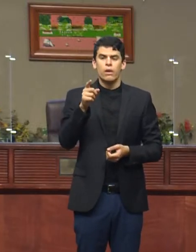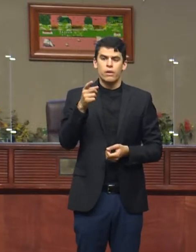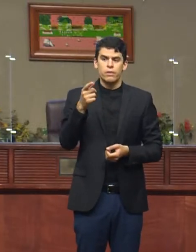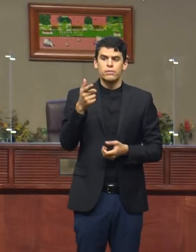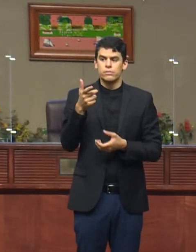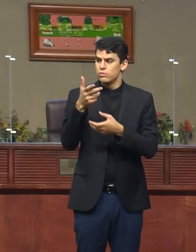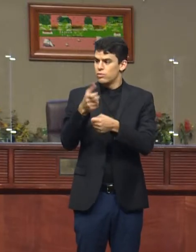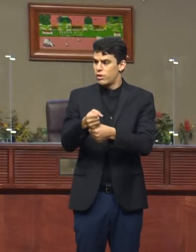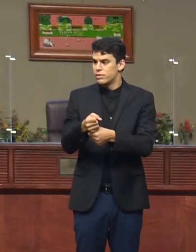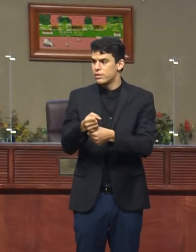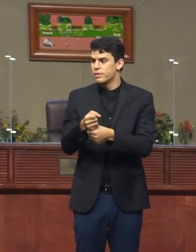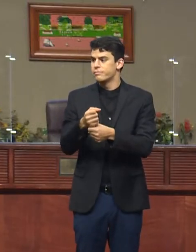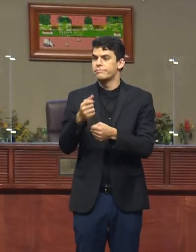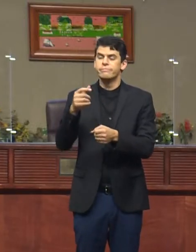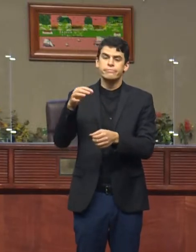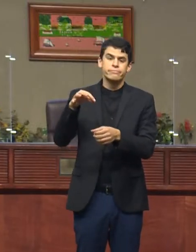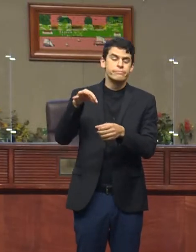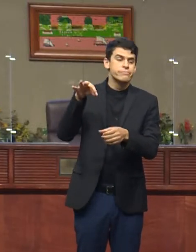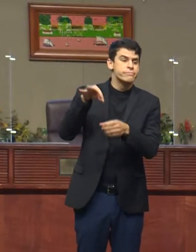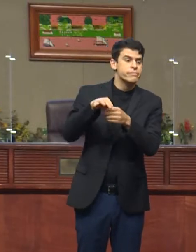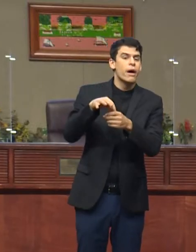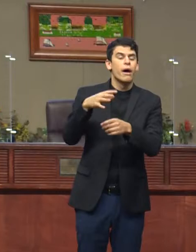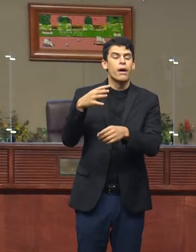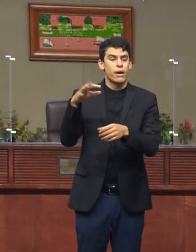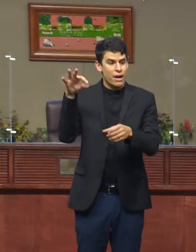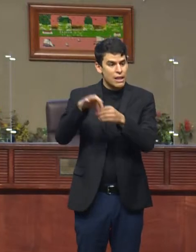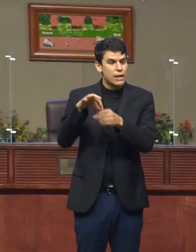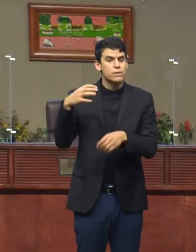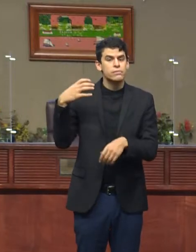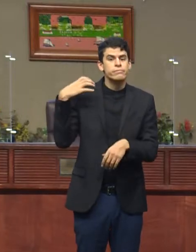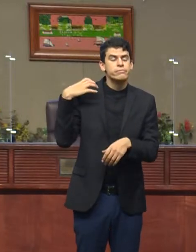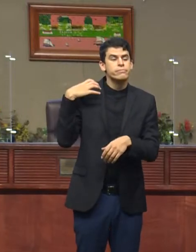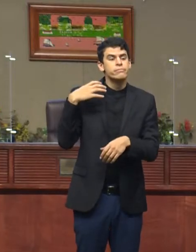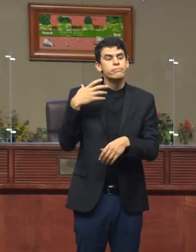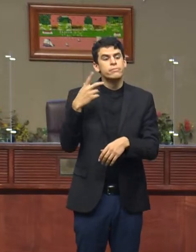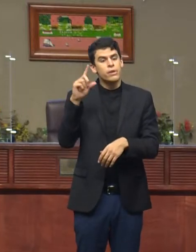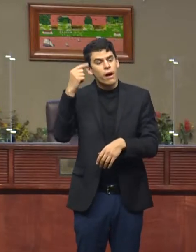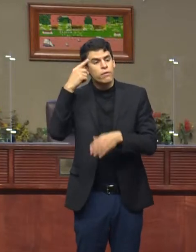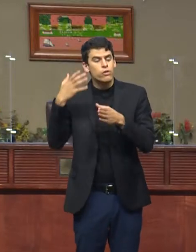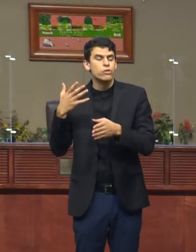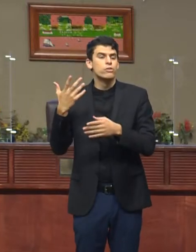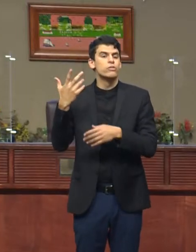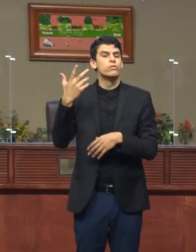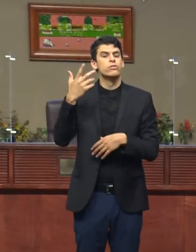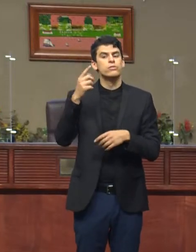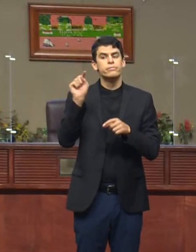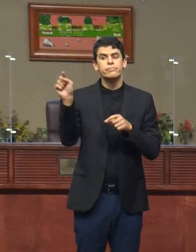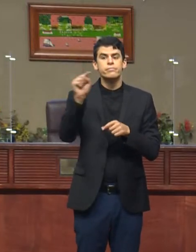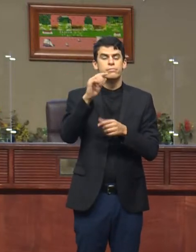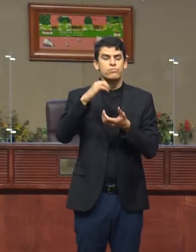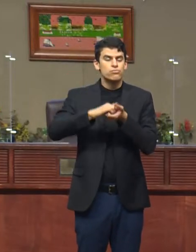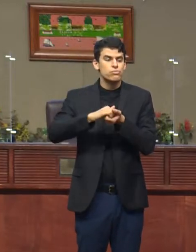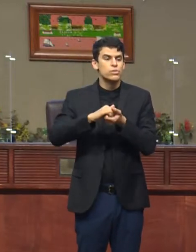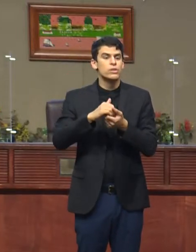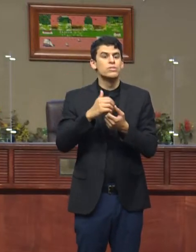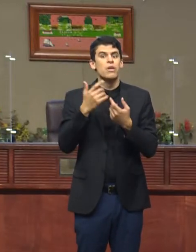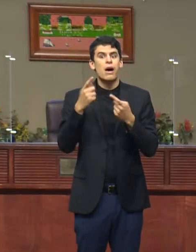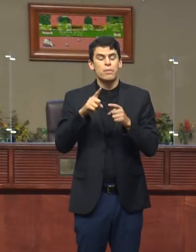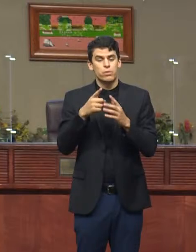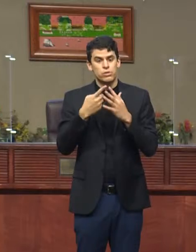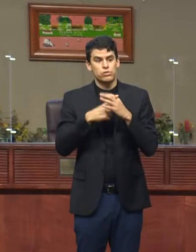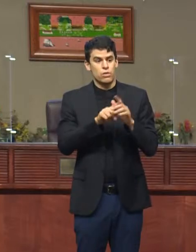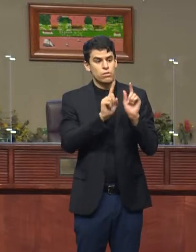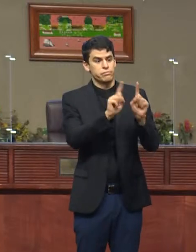voices, elected officials, and others as we move into those areas